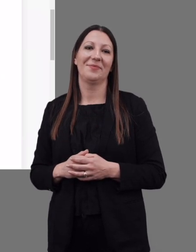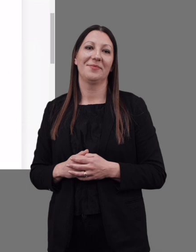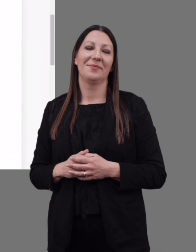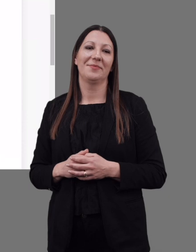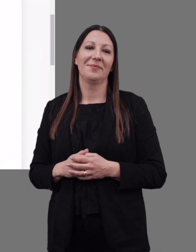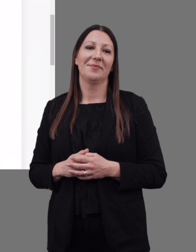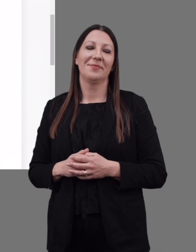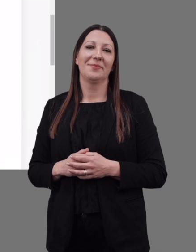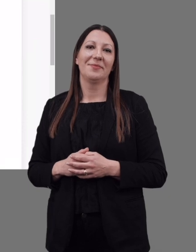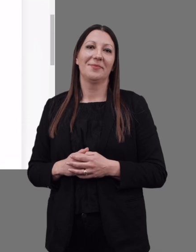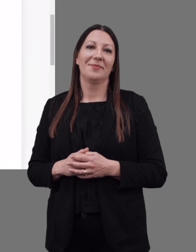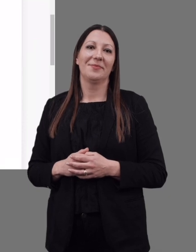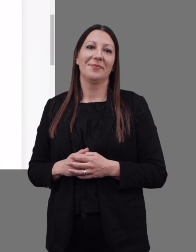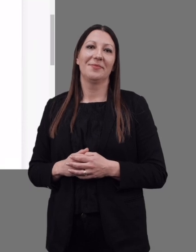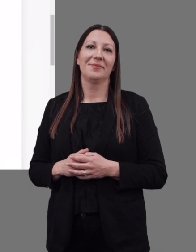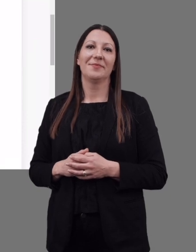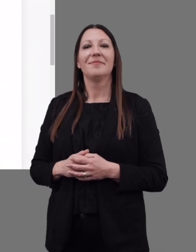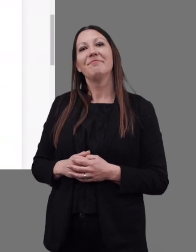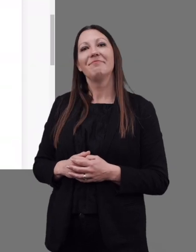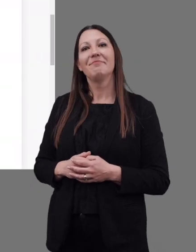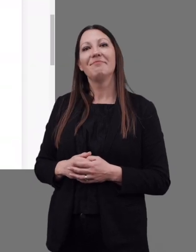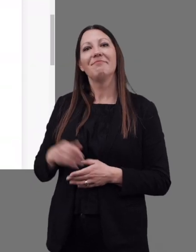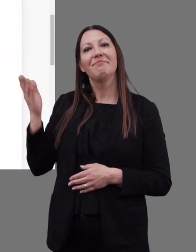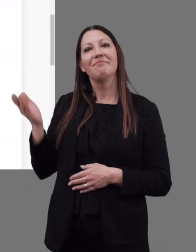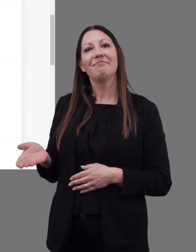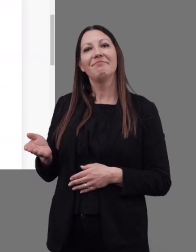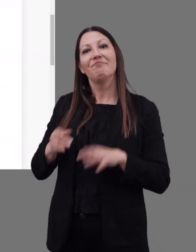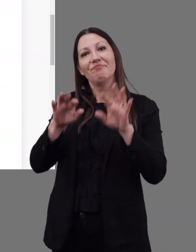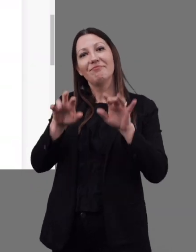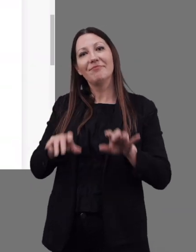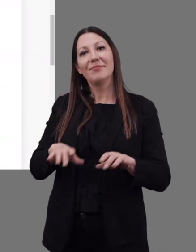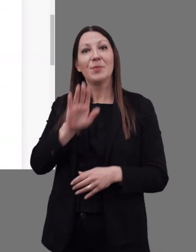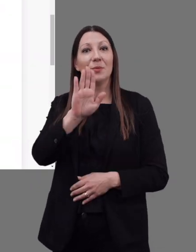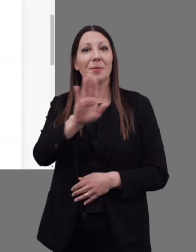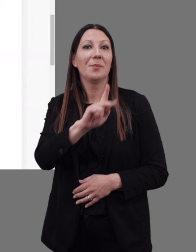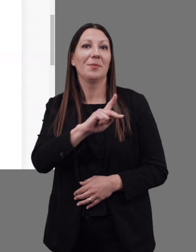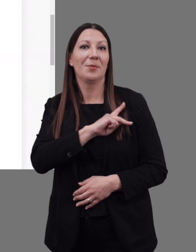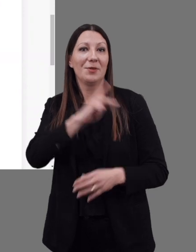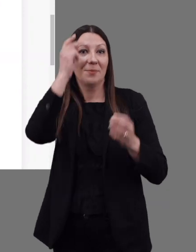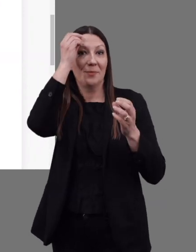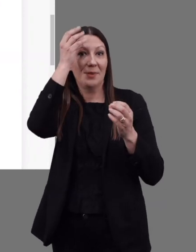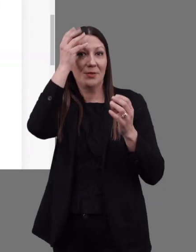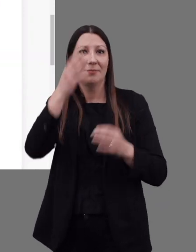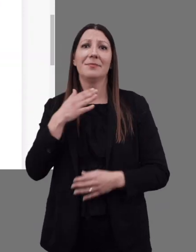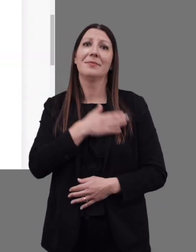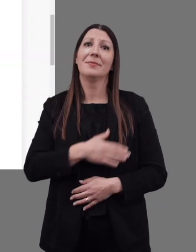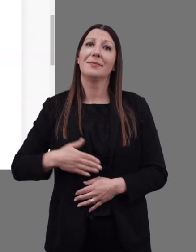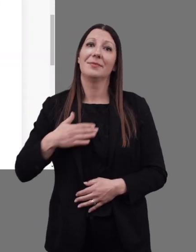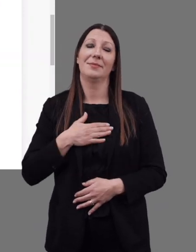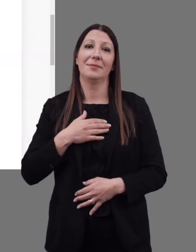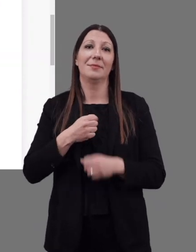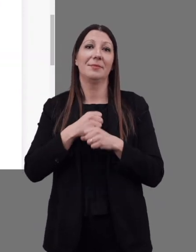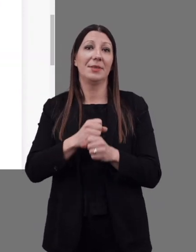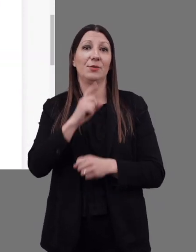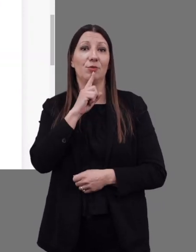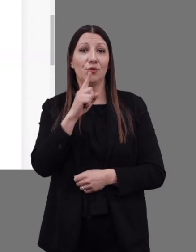And here is where you will fill in all of your information. Please be sure to fill in your